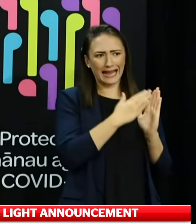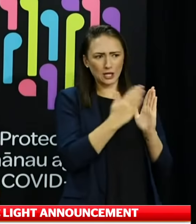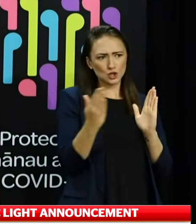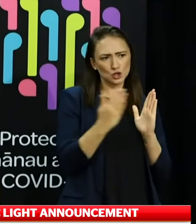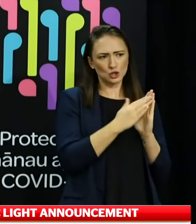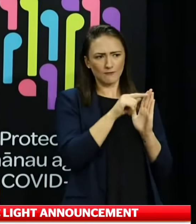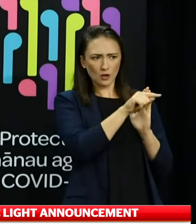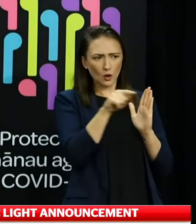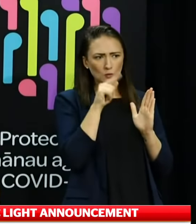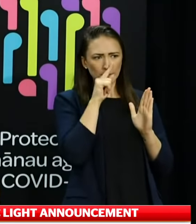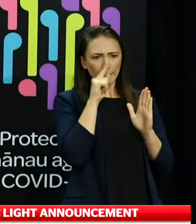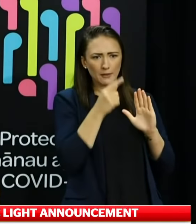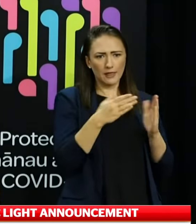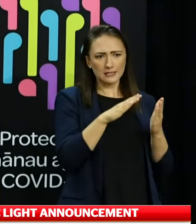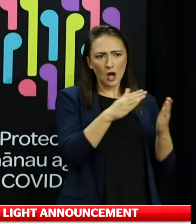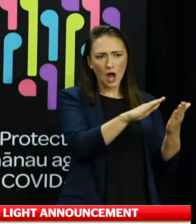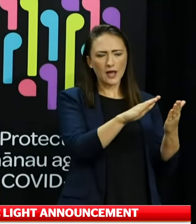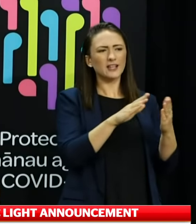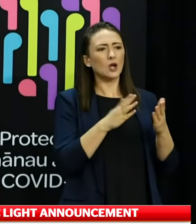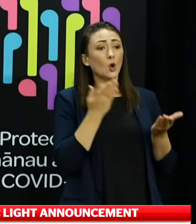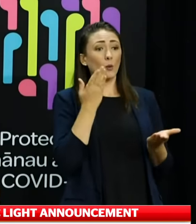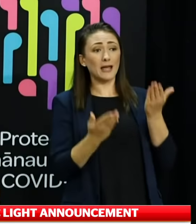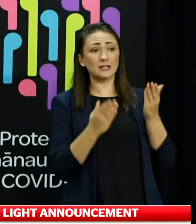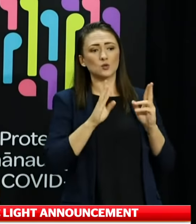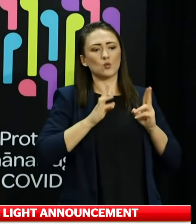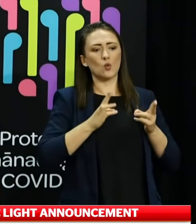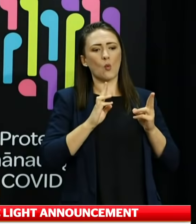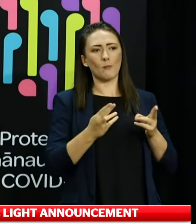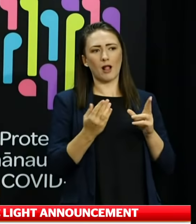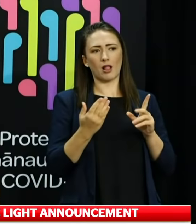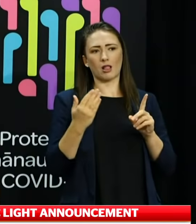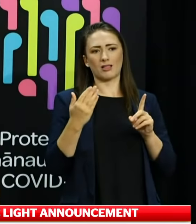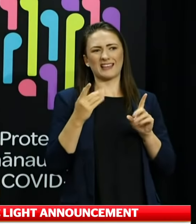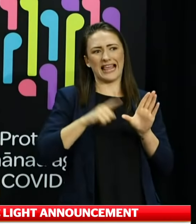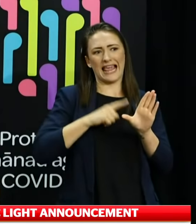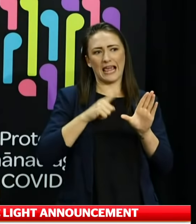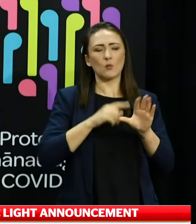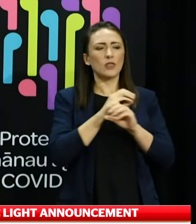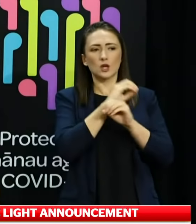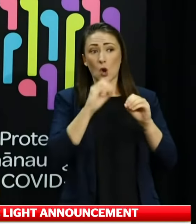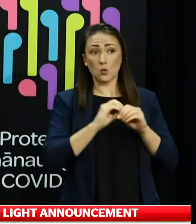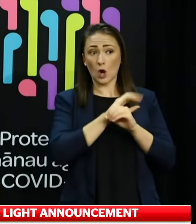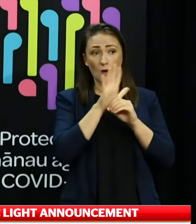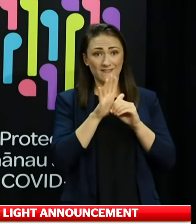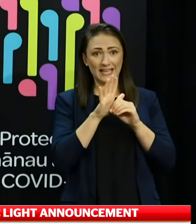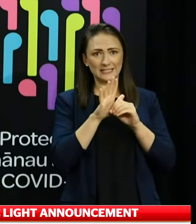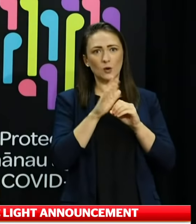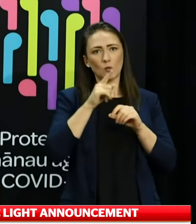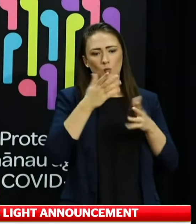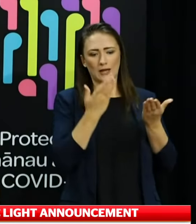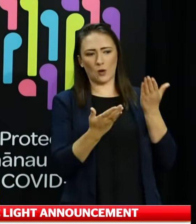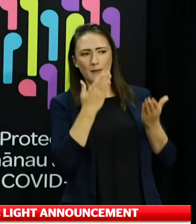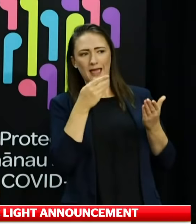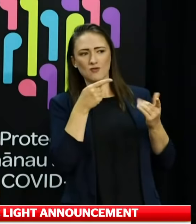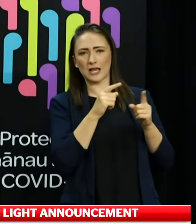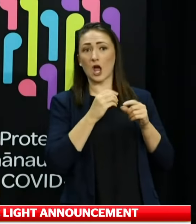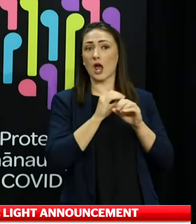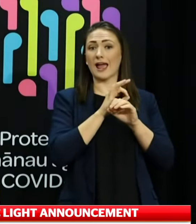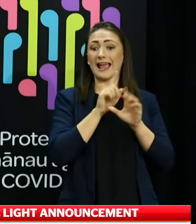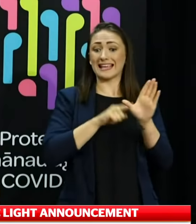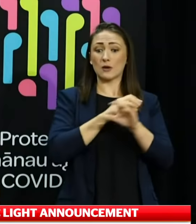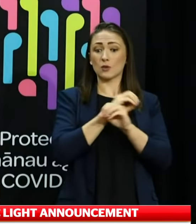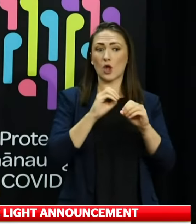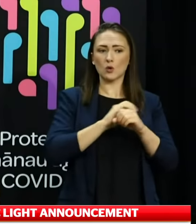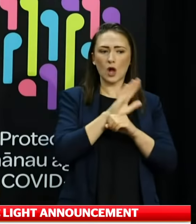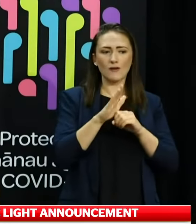see in any given year. And at the moment, we're not seeing, you know, a significant. We are seeing an increase on what we would normally